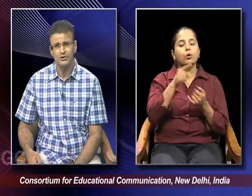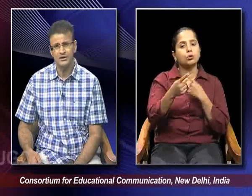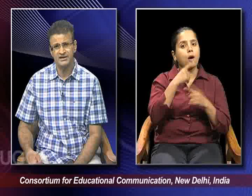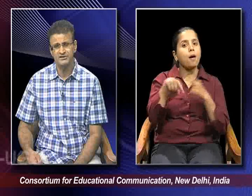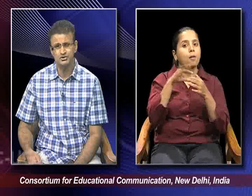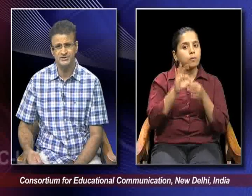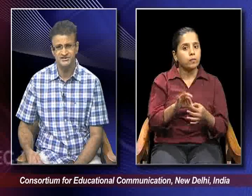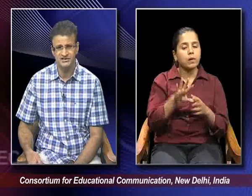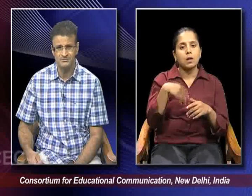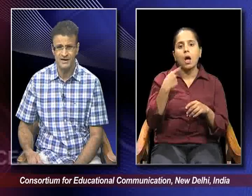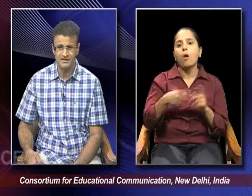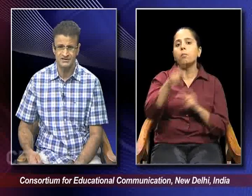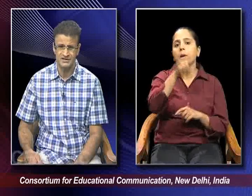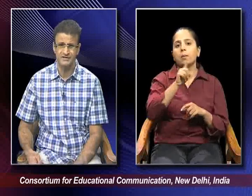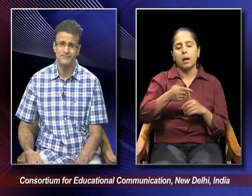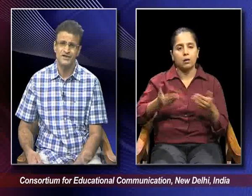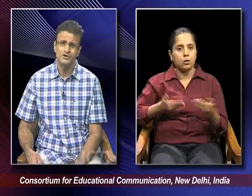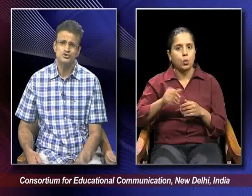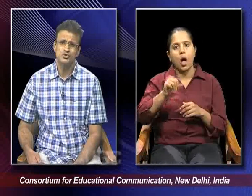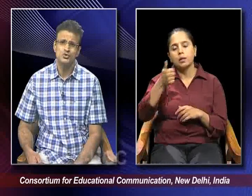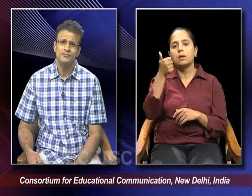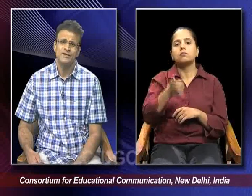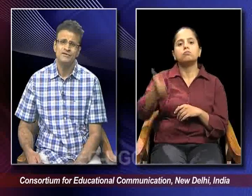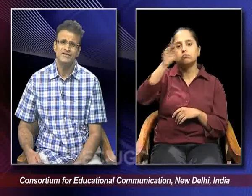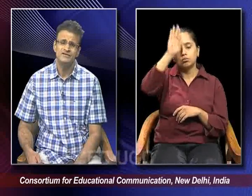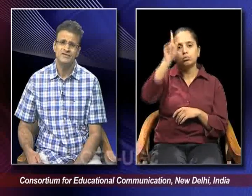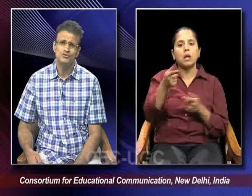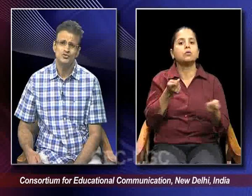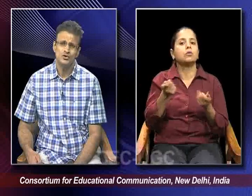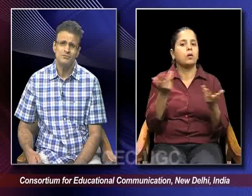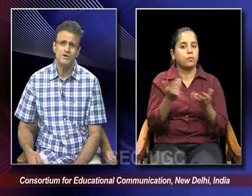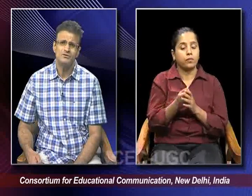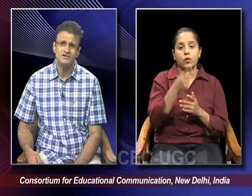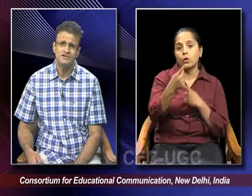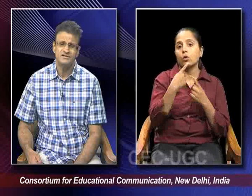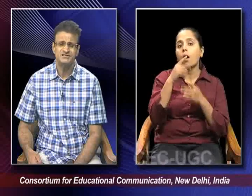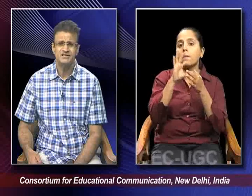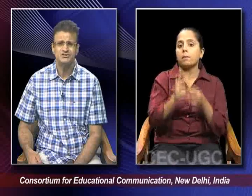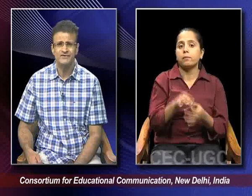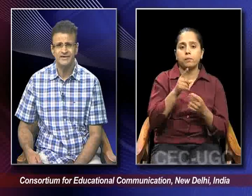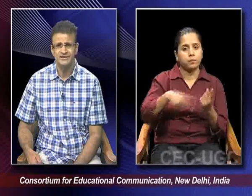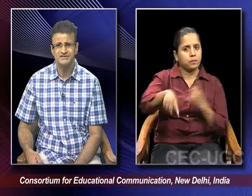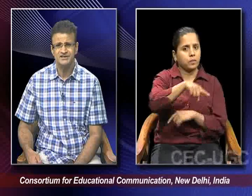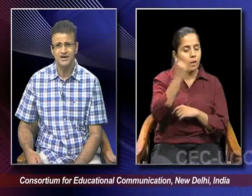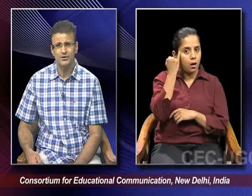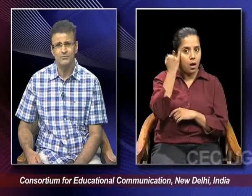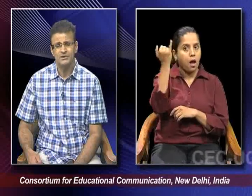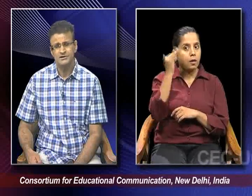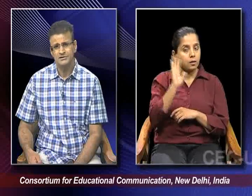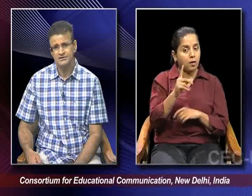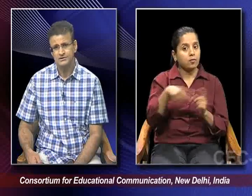how a king should be treated by another king. So when we talk about these kinds of ideas and